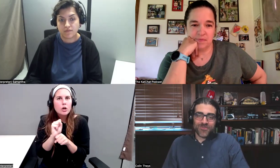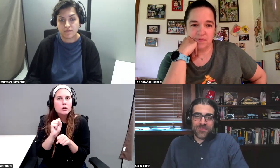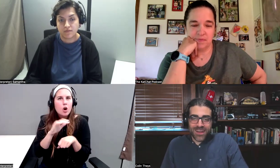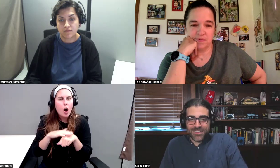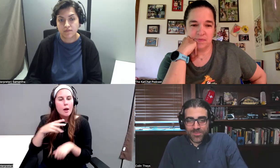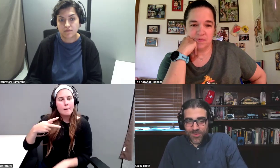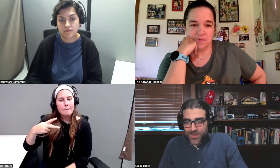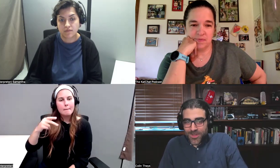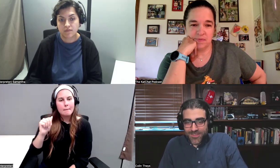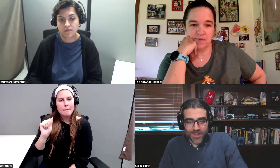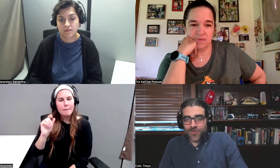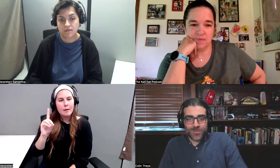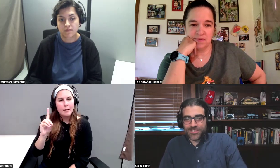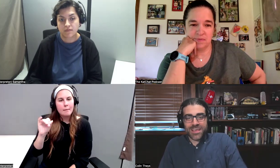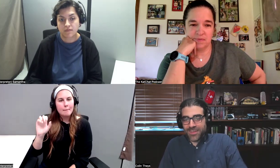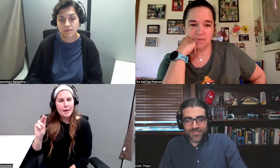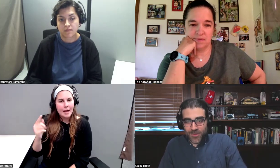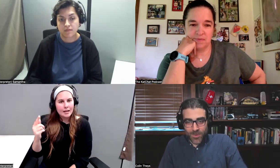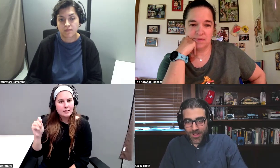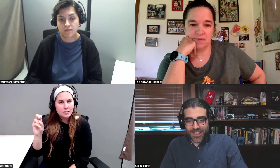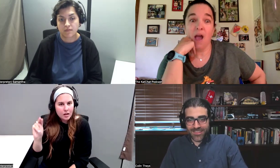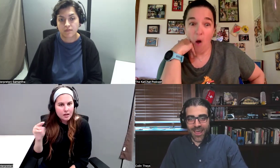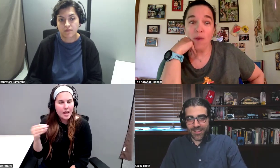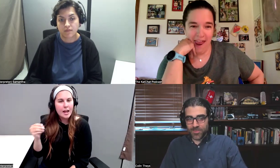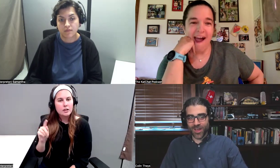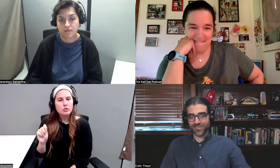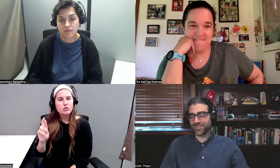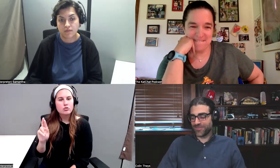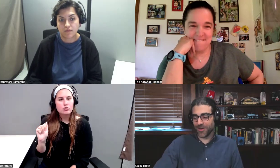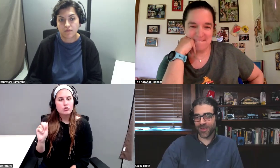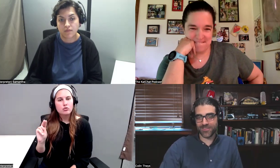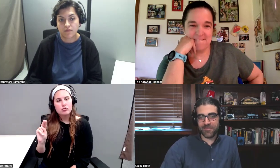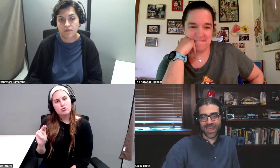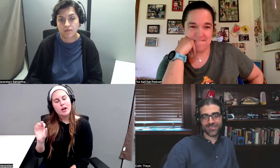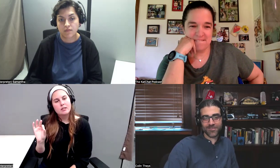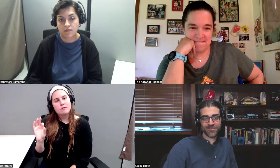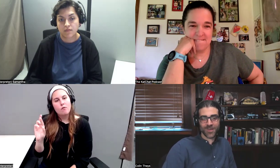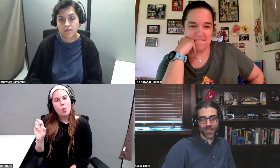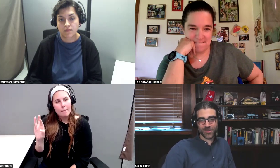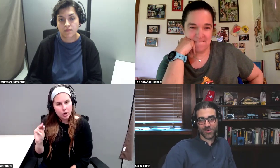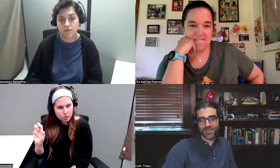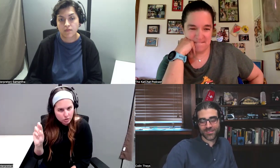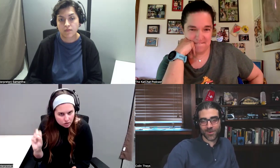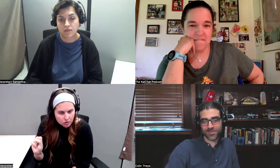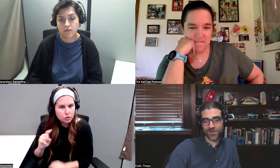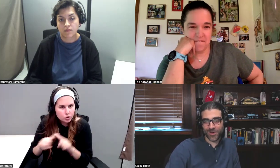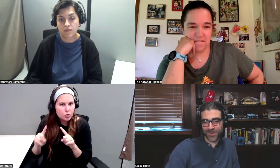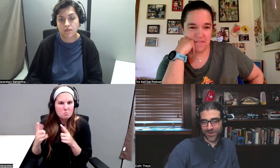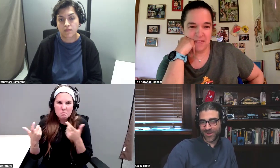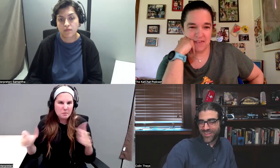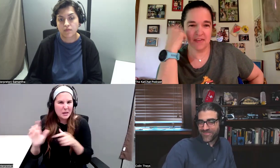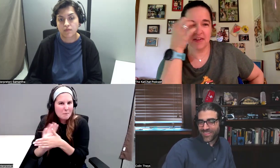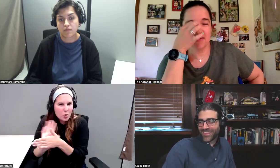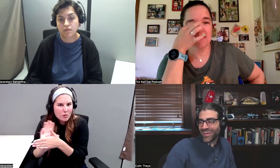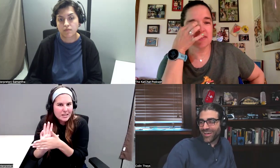Paddington 3, Paddington in Peru, and Transformers 7. So we were like oh tiny little yeah. project that followed on these massive Hollywood movies that went to